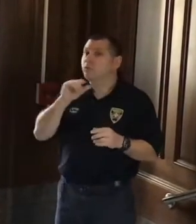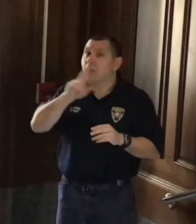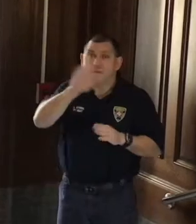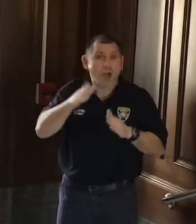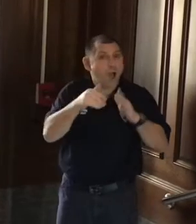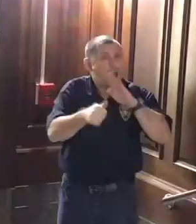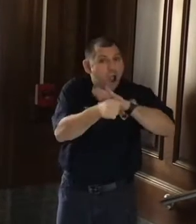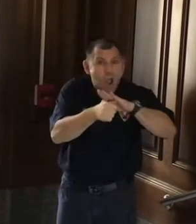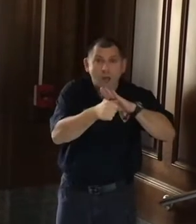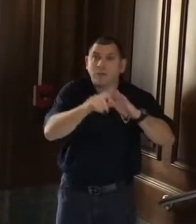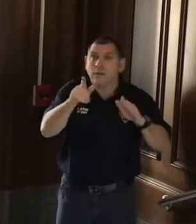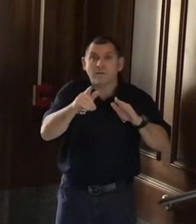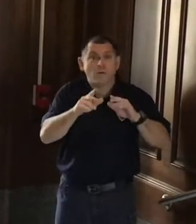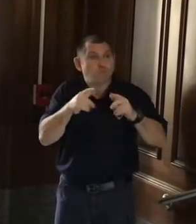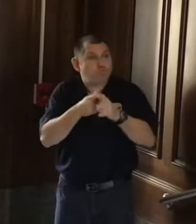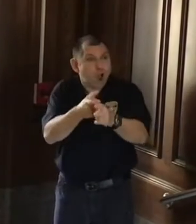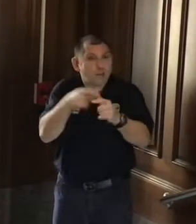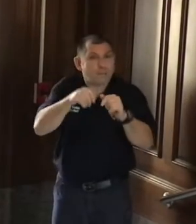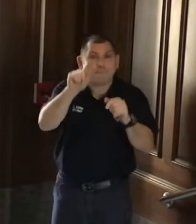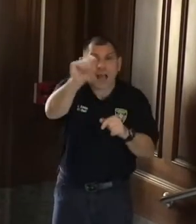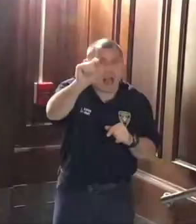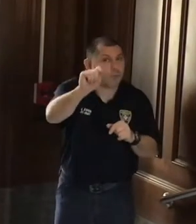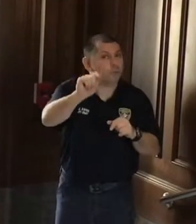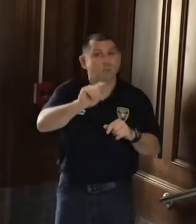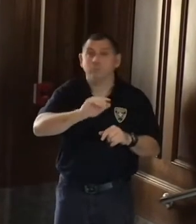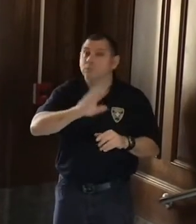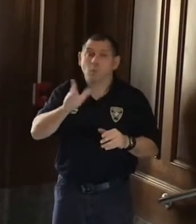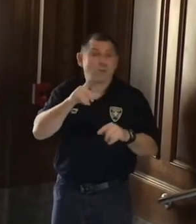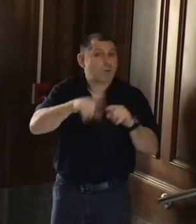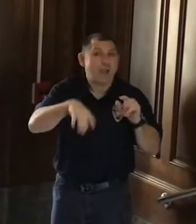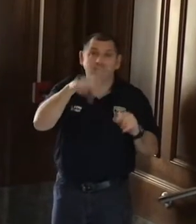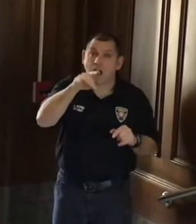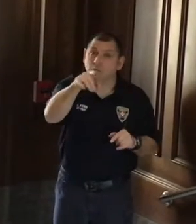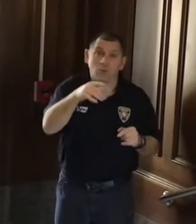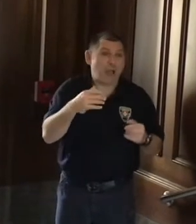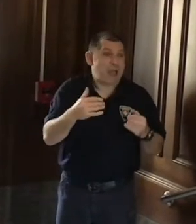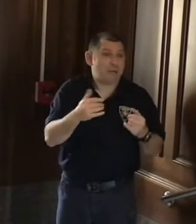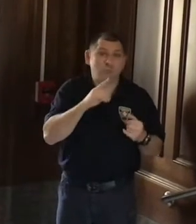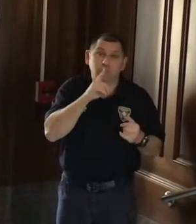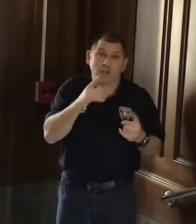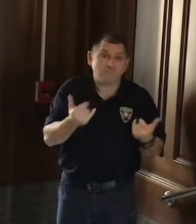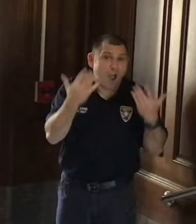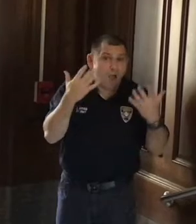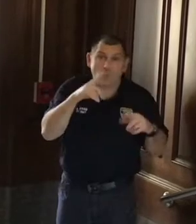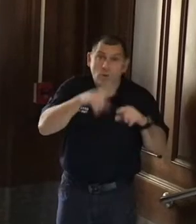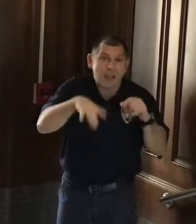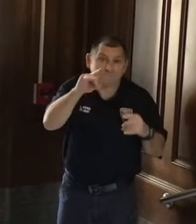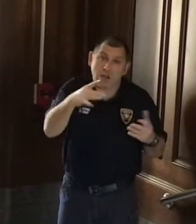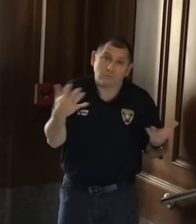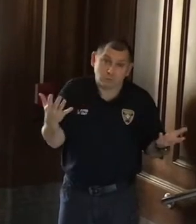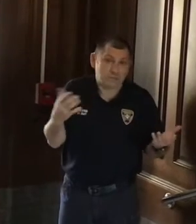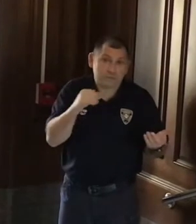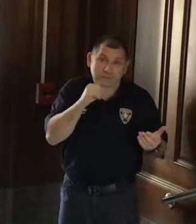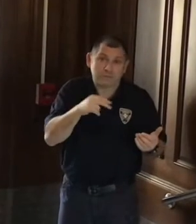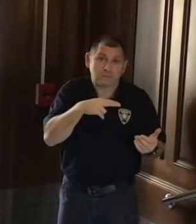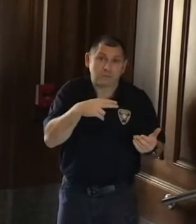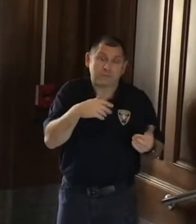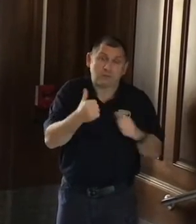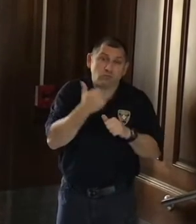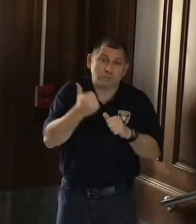outside. Don't hide or run into the bathroom, because if we can't find you, if there's a real fire, that's not